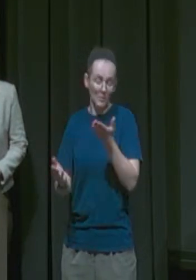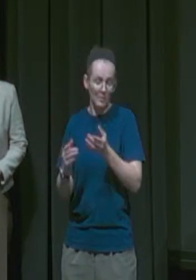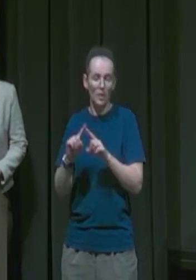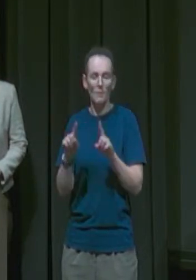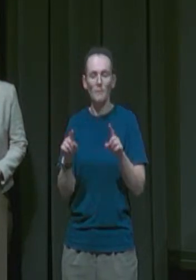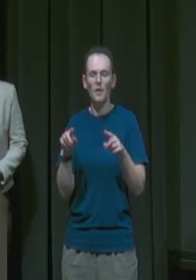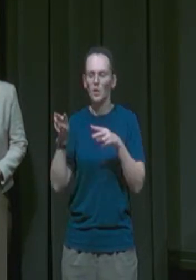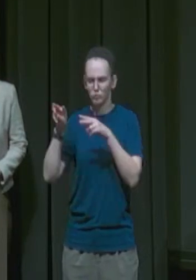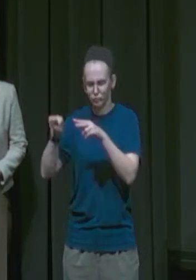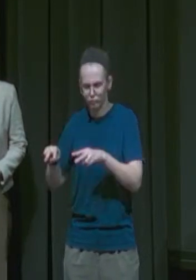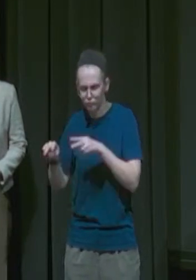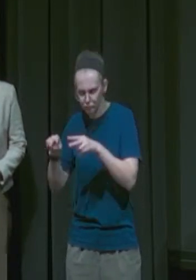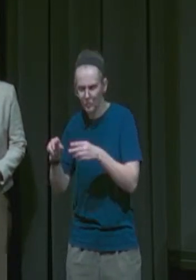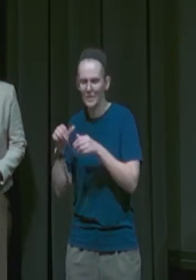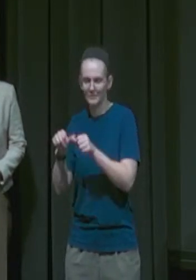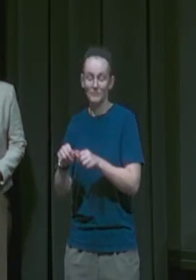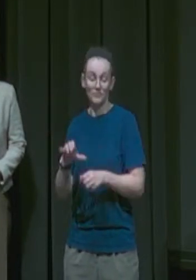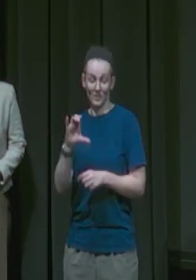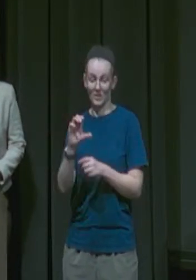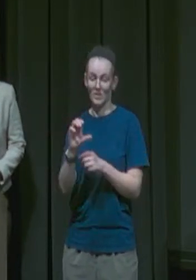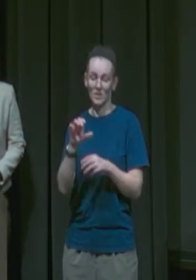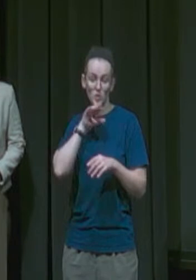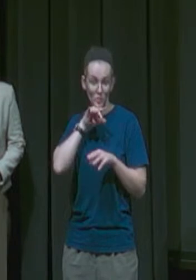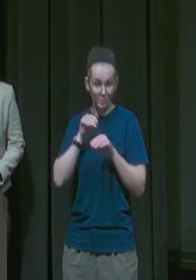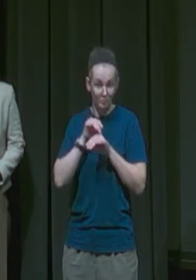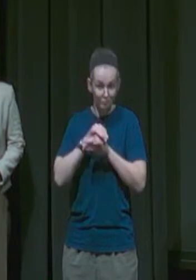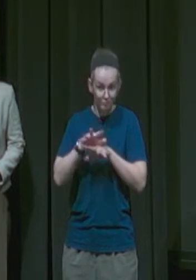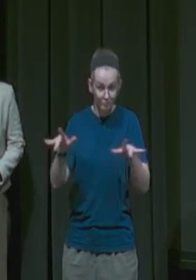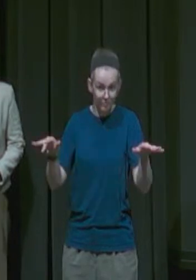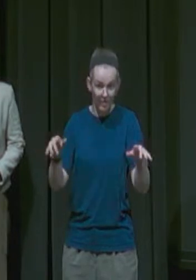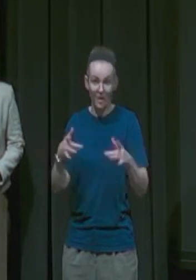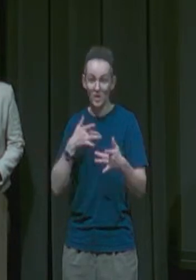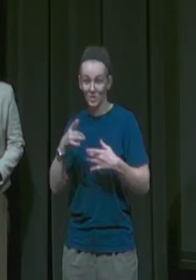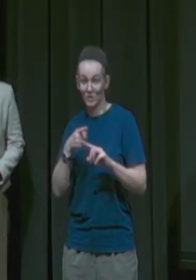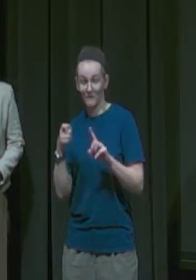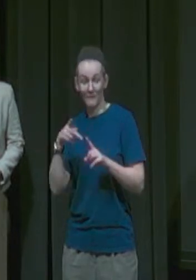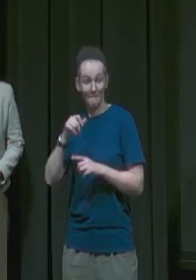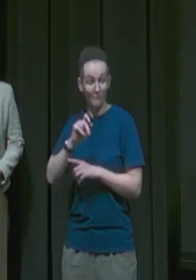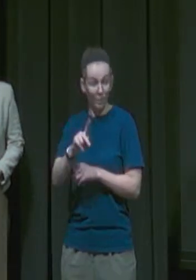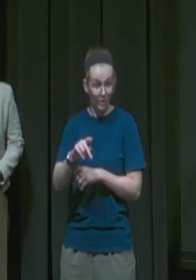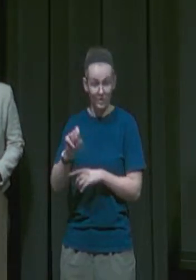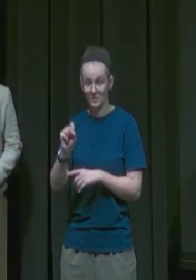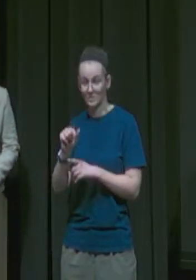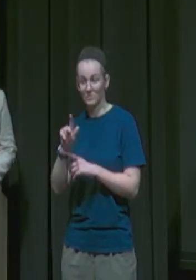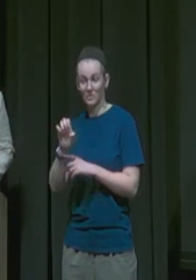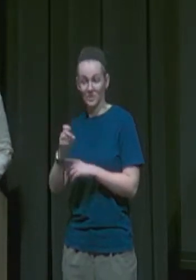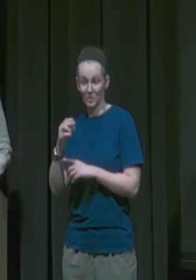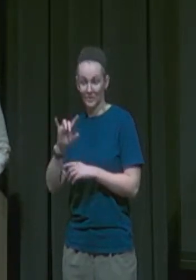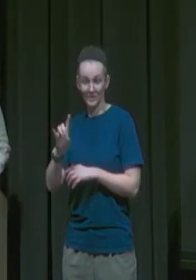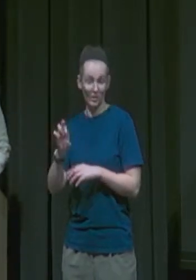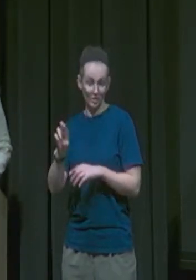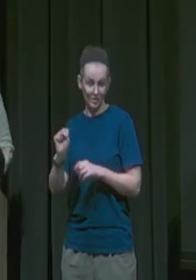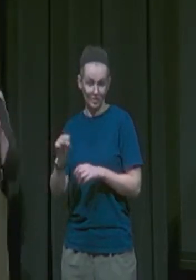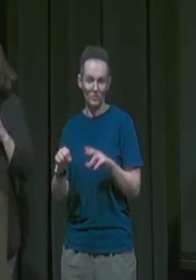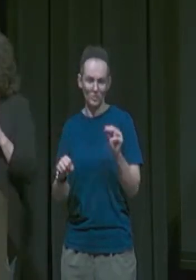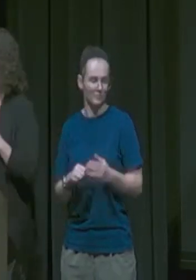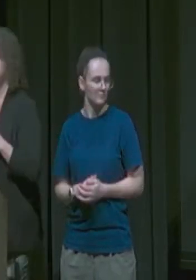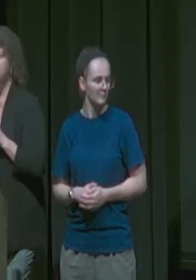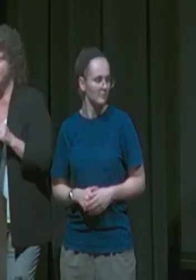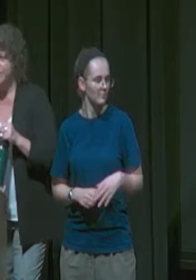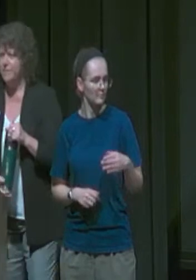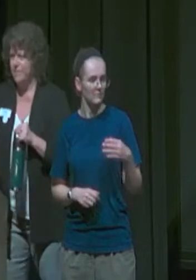of contamination, no. Concerns from the metro parks and the stakeholders, no. Lisa, Oh, if go I